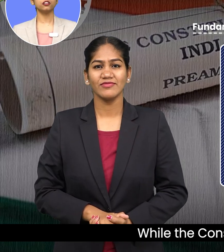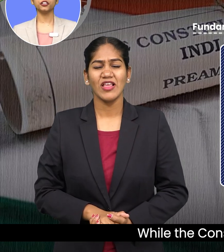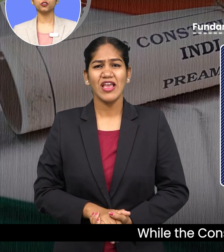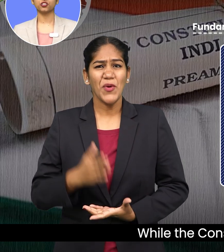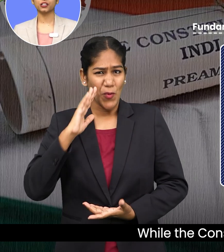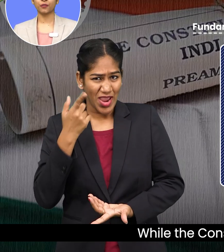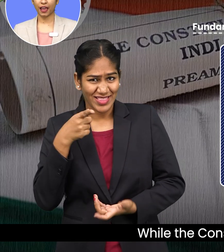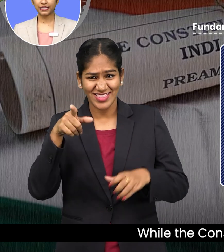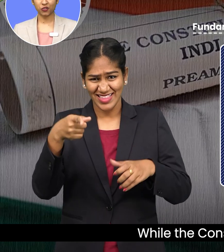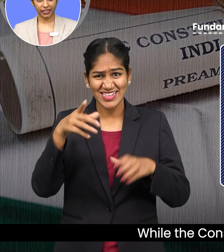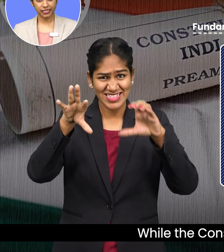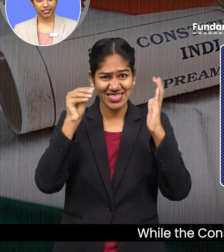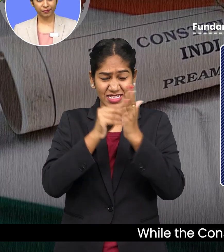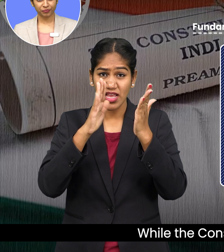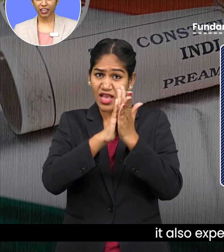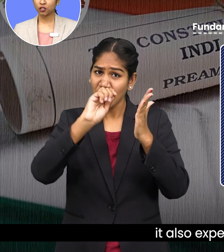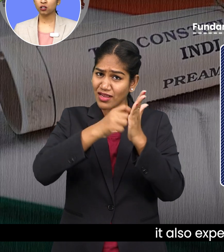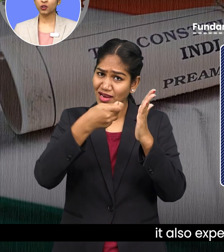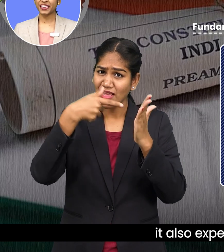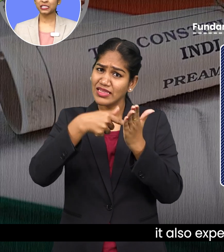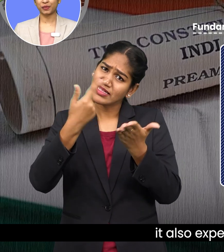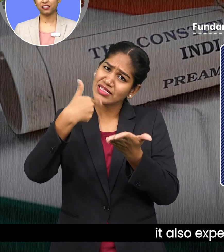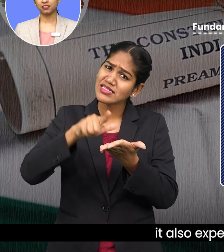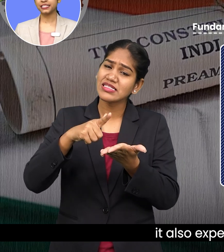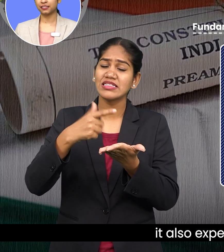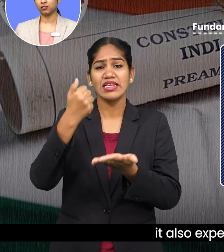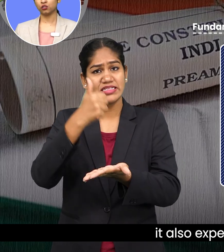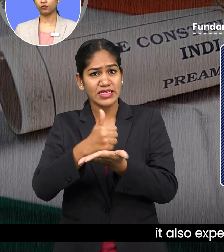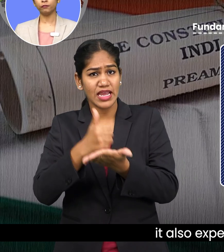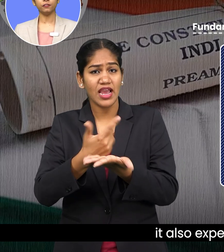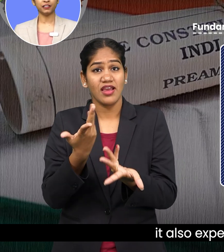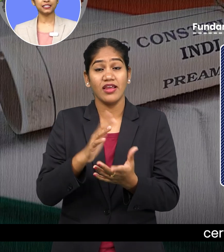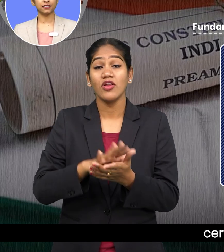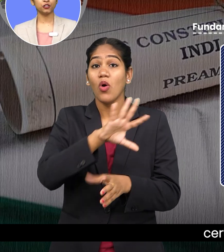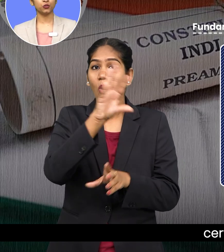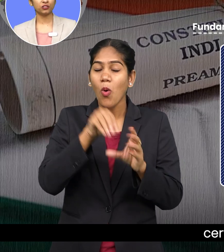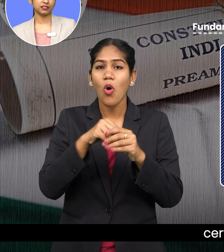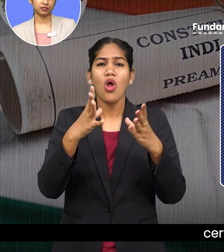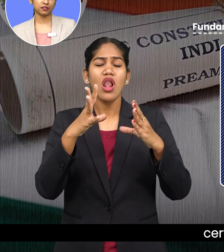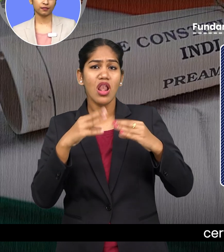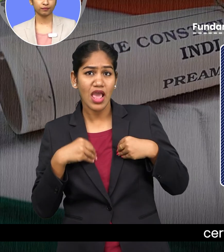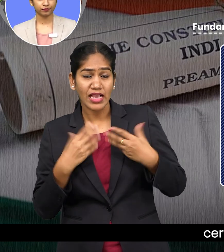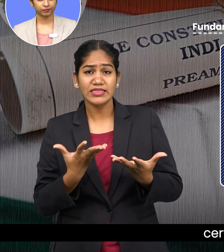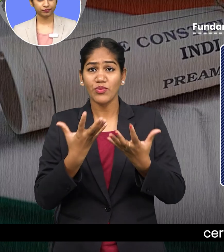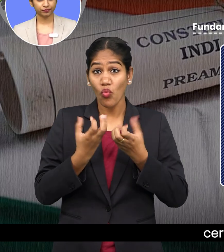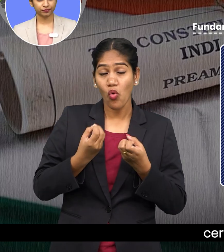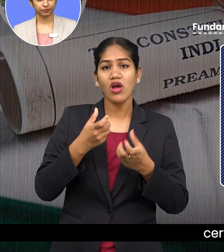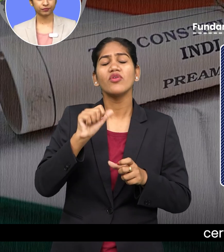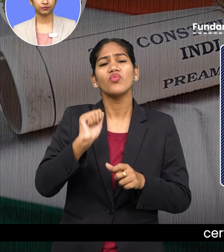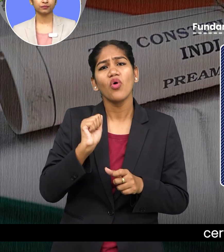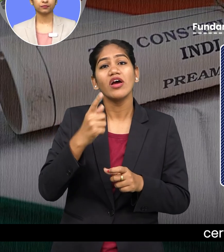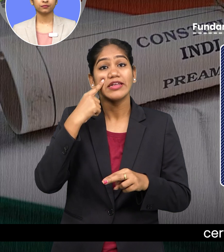While the Constitution grants rights, it also expects citizens to fulfill certain duties.